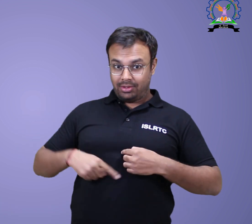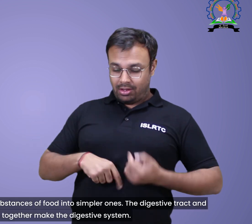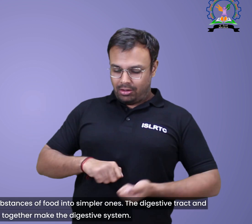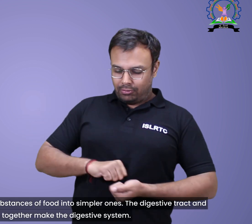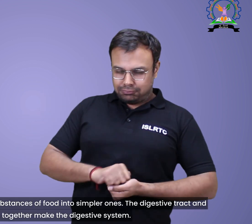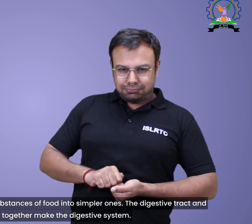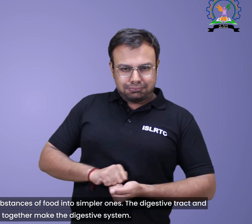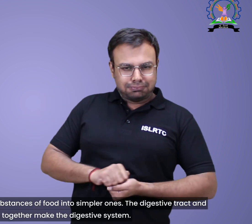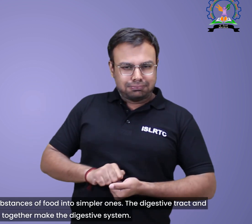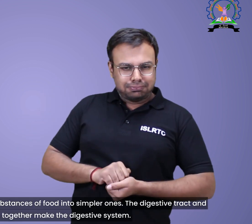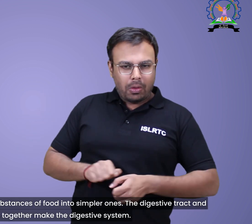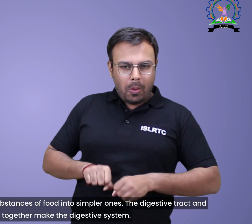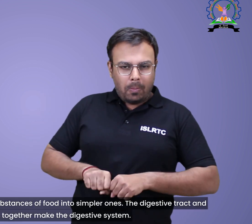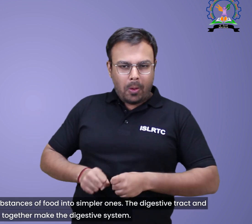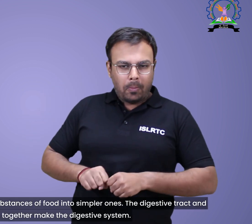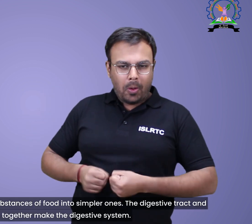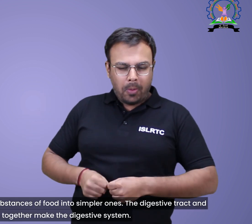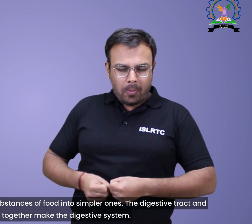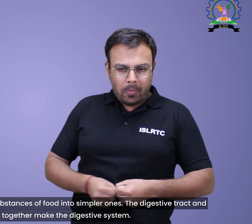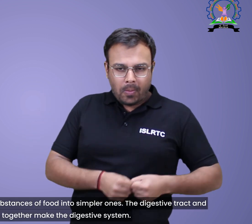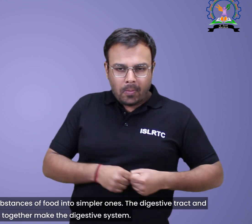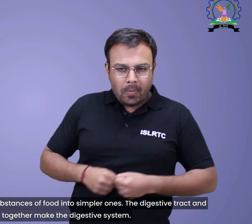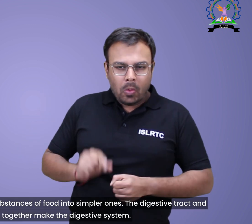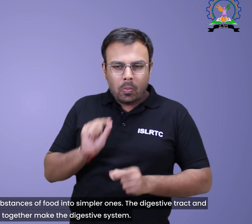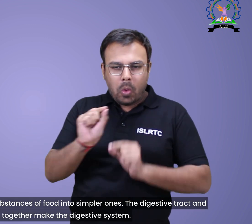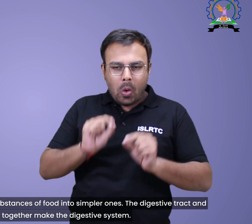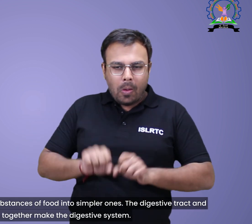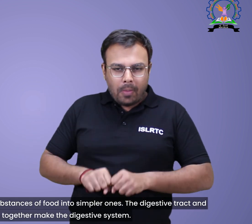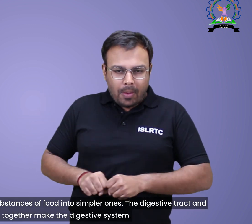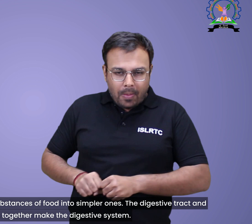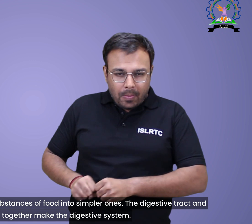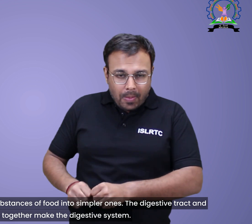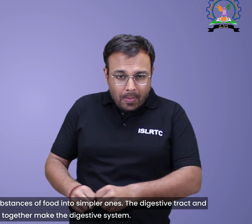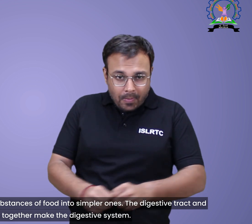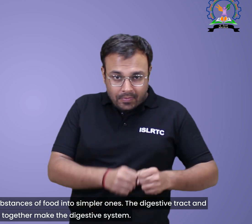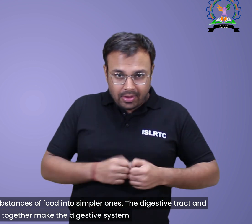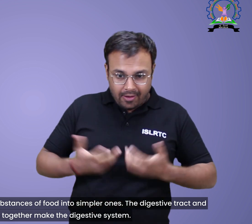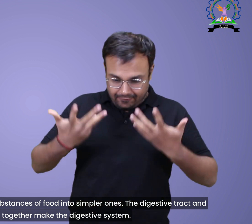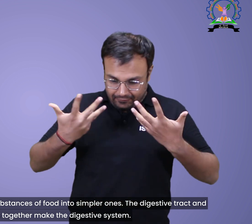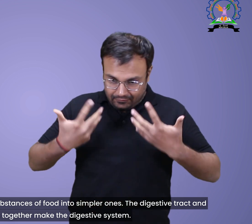The digestive juices convert complex substances of food into simpler ones.